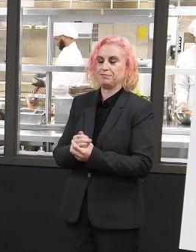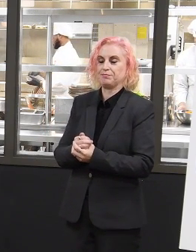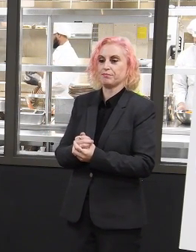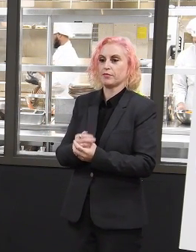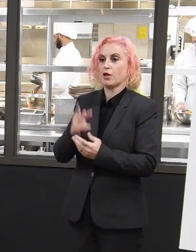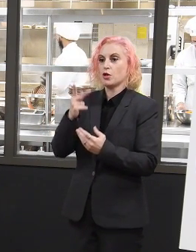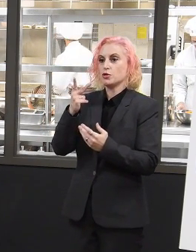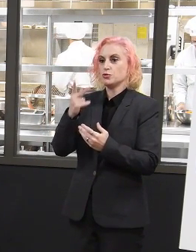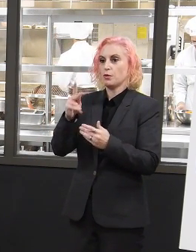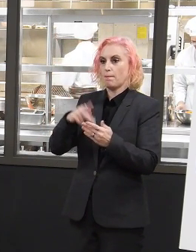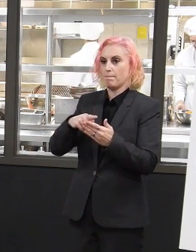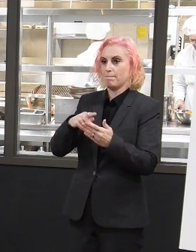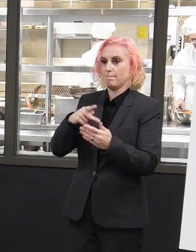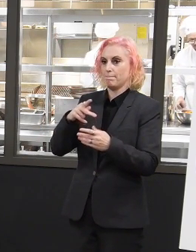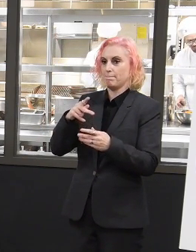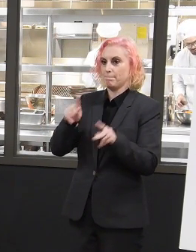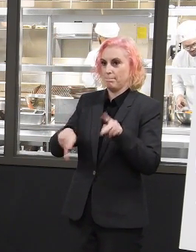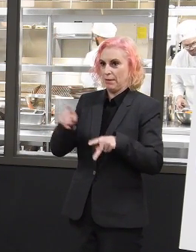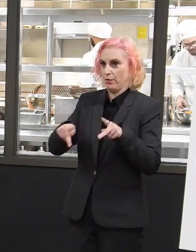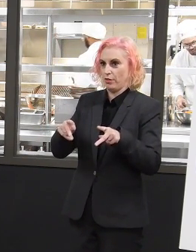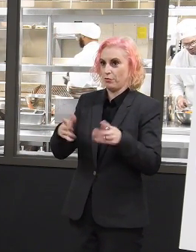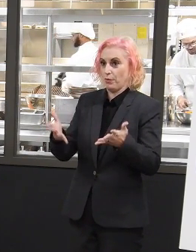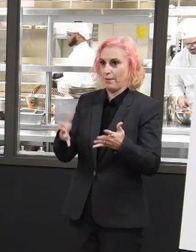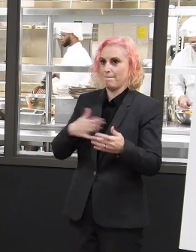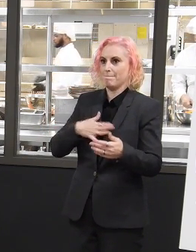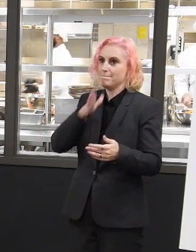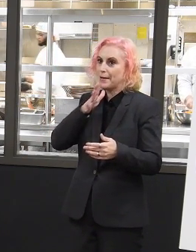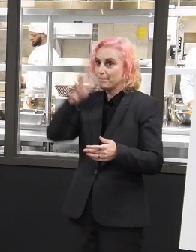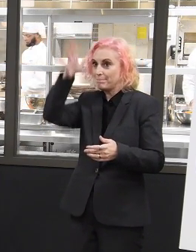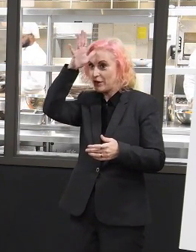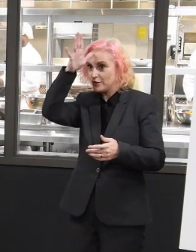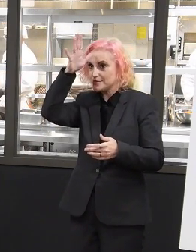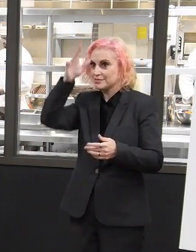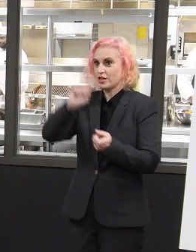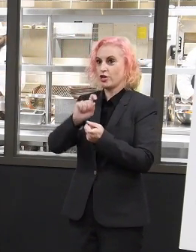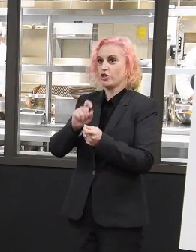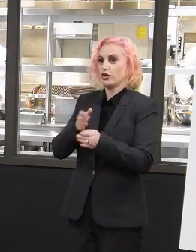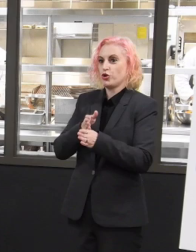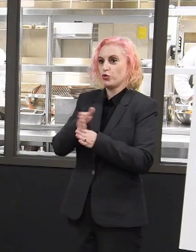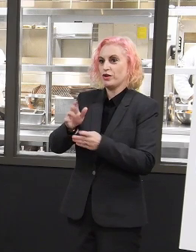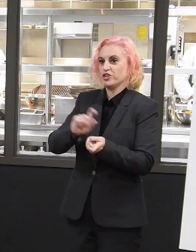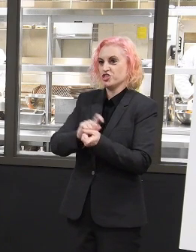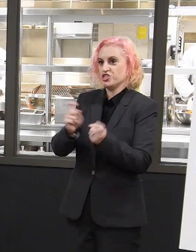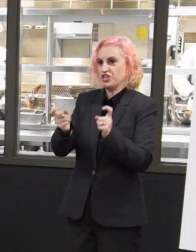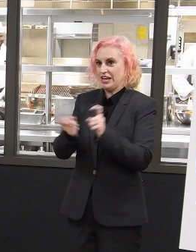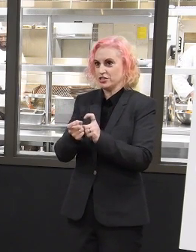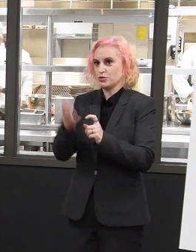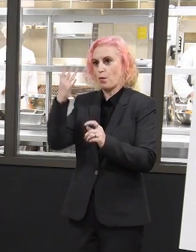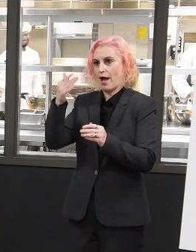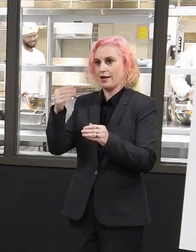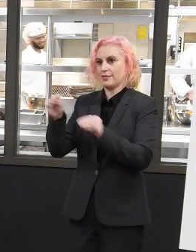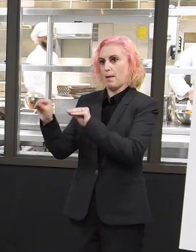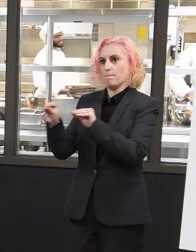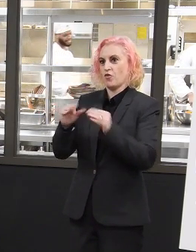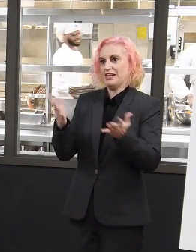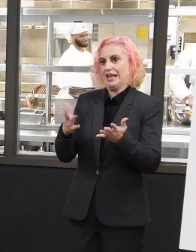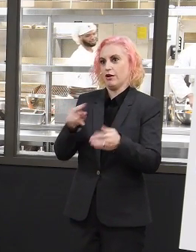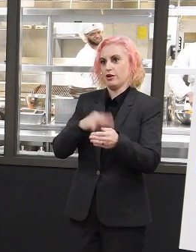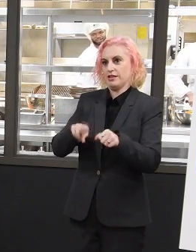Two of those people being my parents, who were career changers and immigrants. My parents were able to begin their